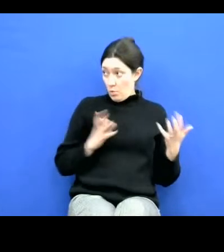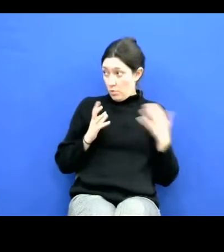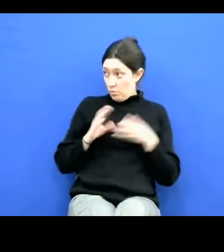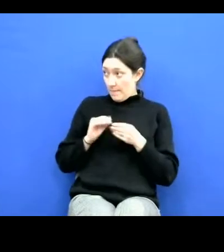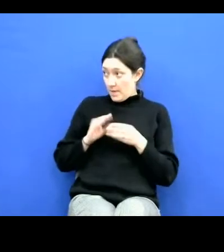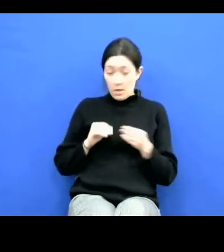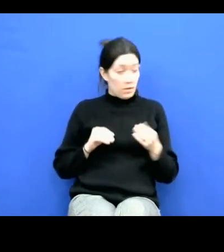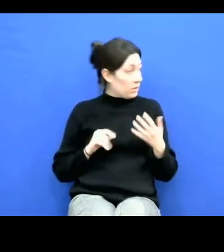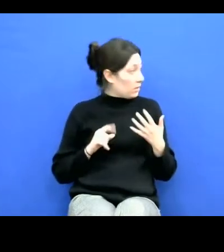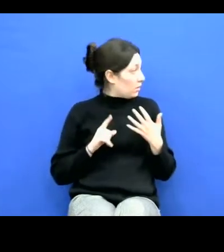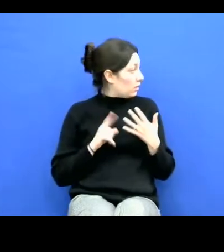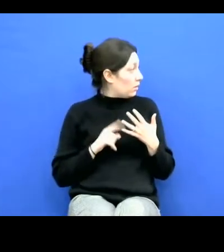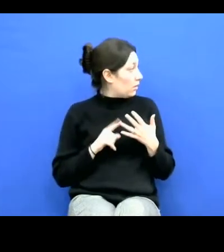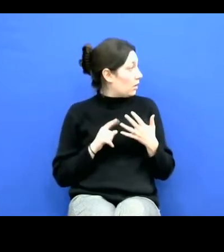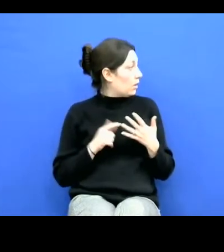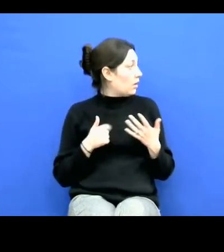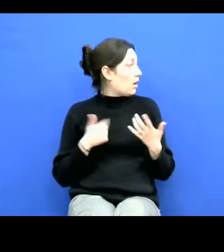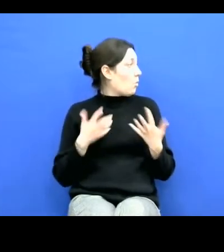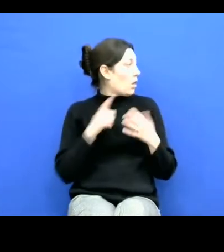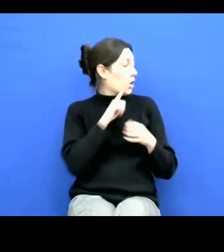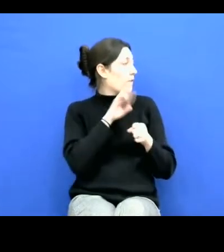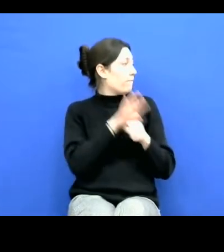like to confirm that the